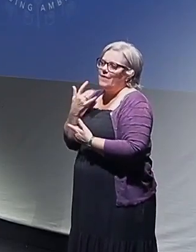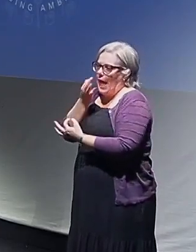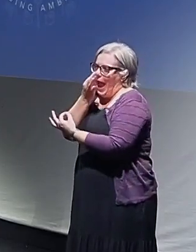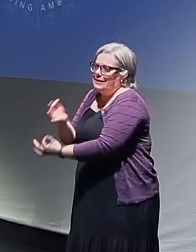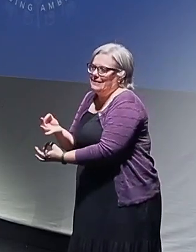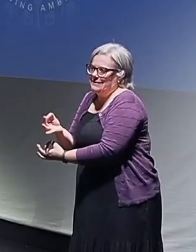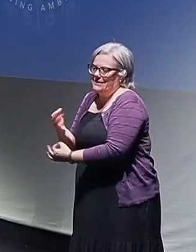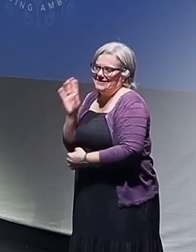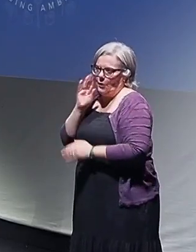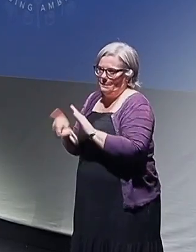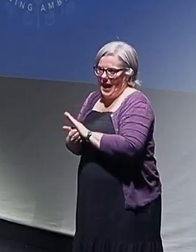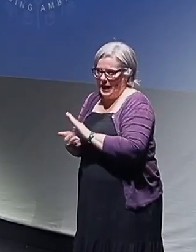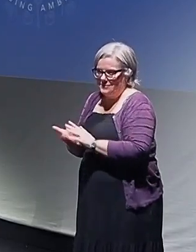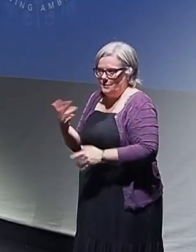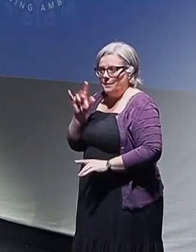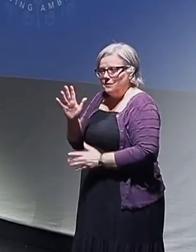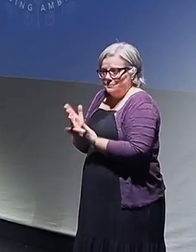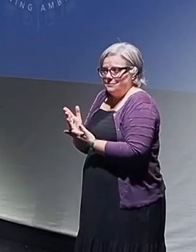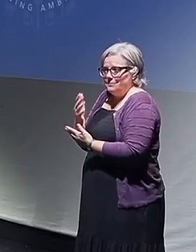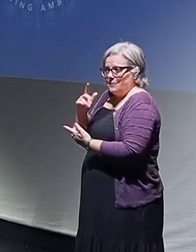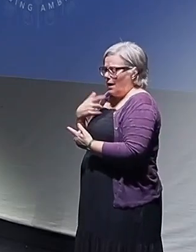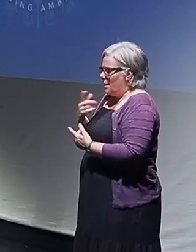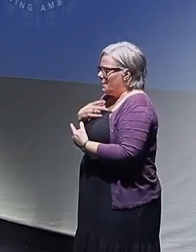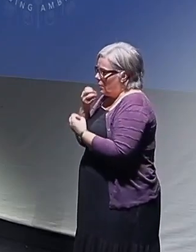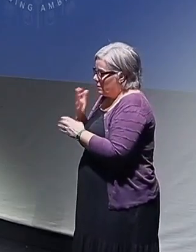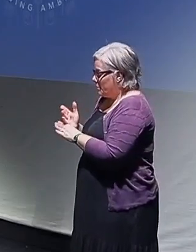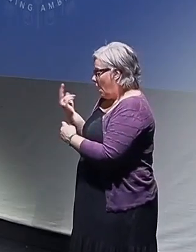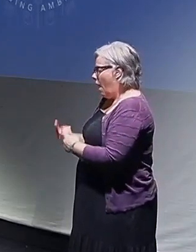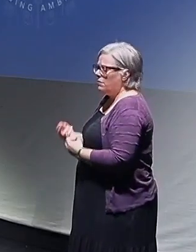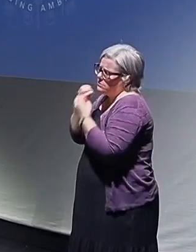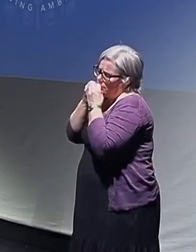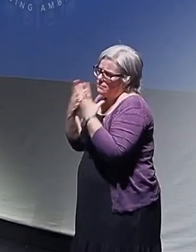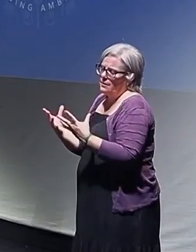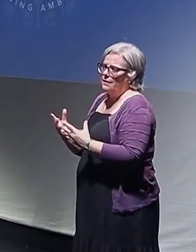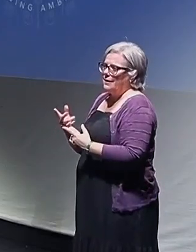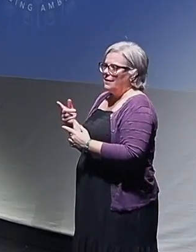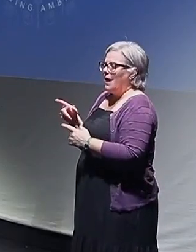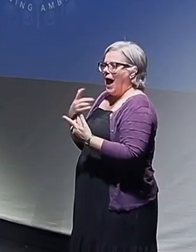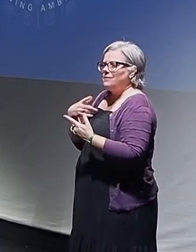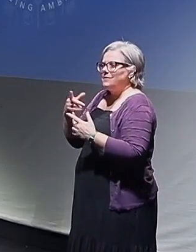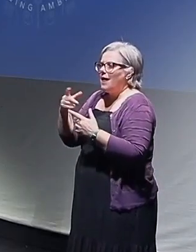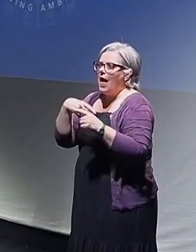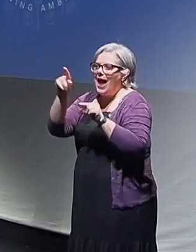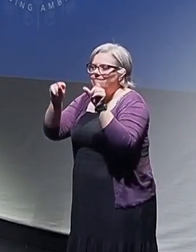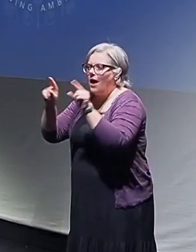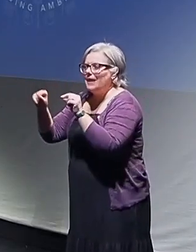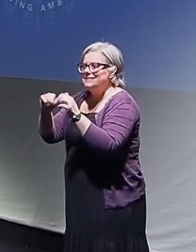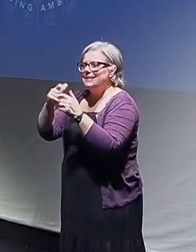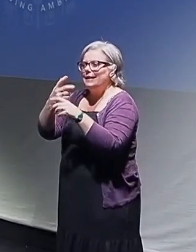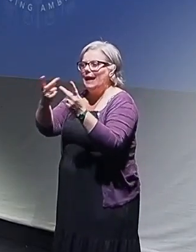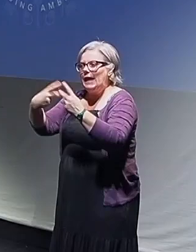kind of madness, but I every day it's like I live with this art, and it's like inviting guests in. It makes me very happy,